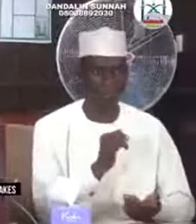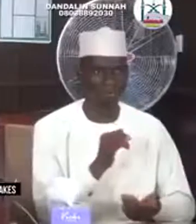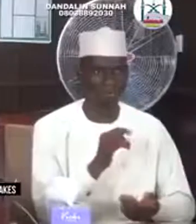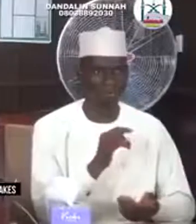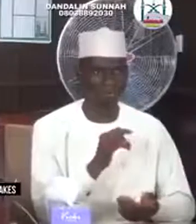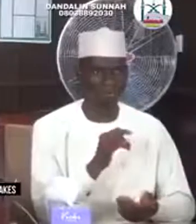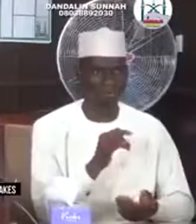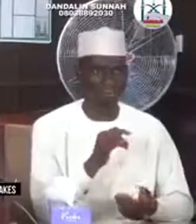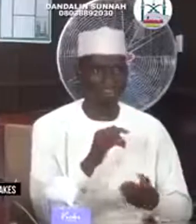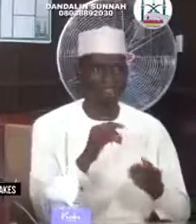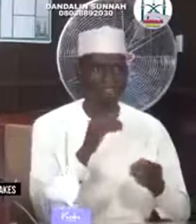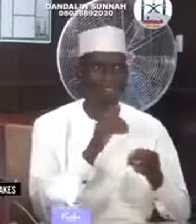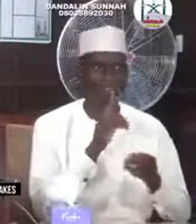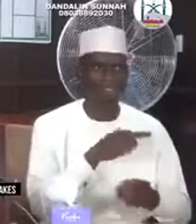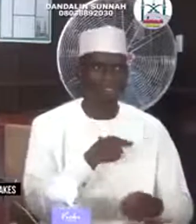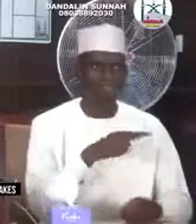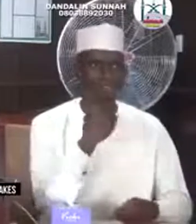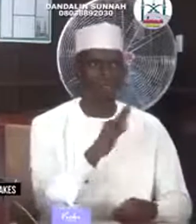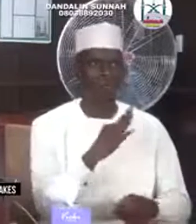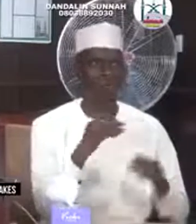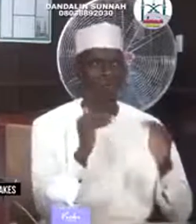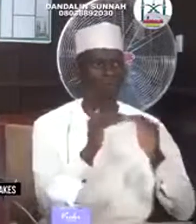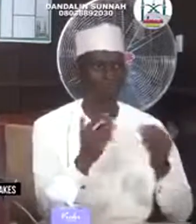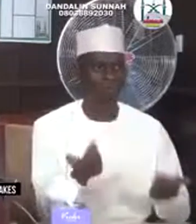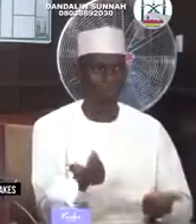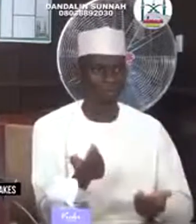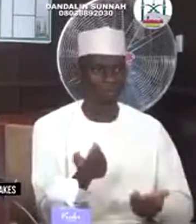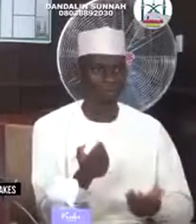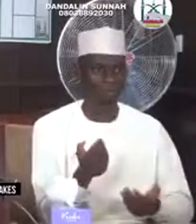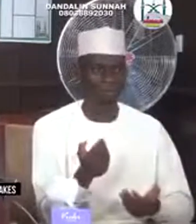We are fair to ourselves.